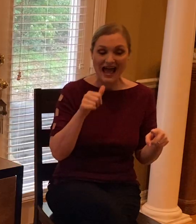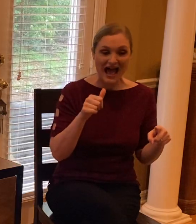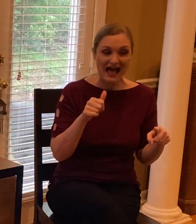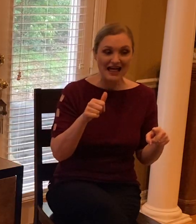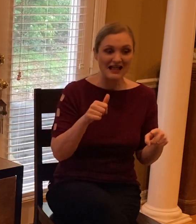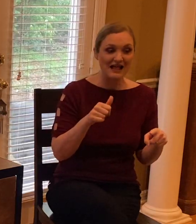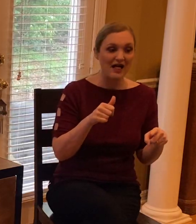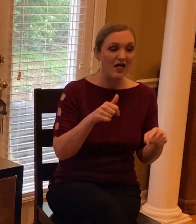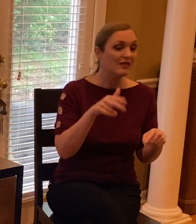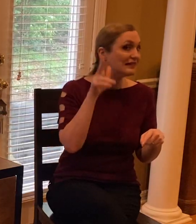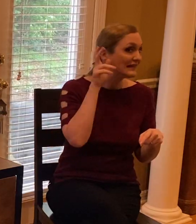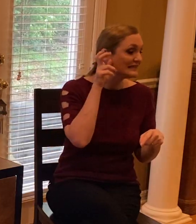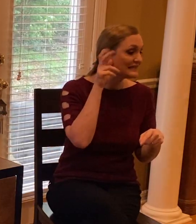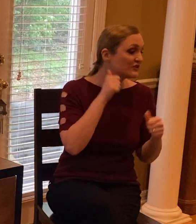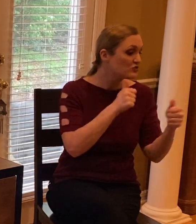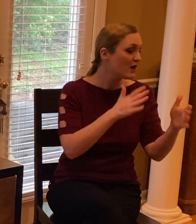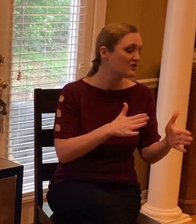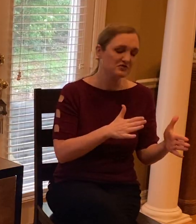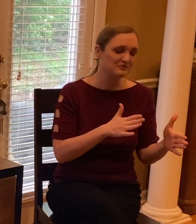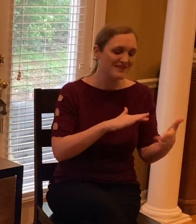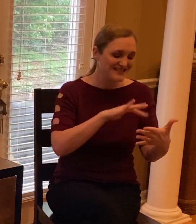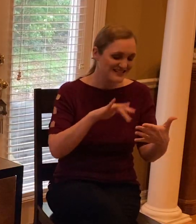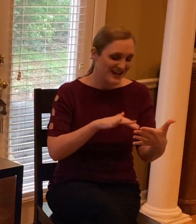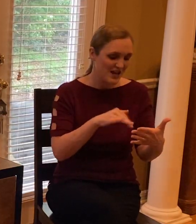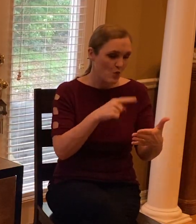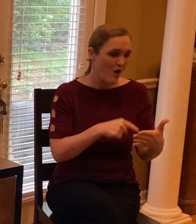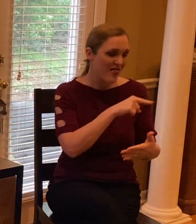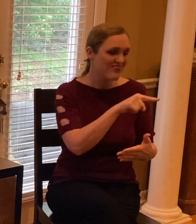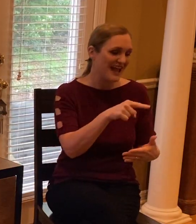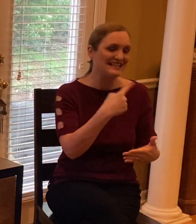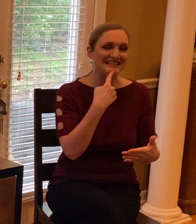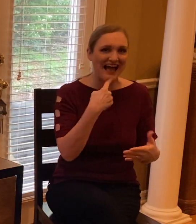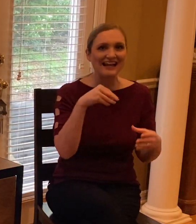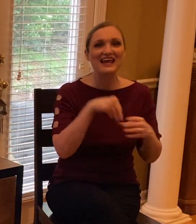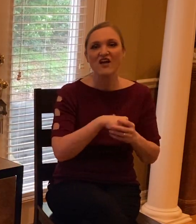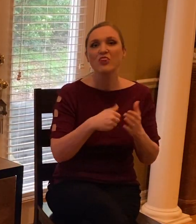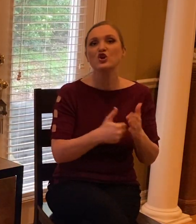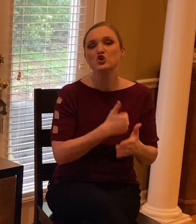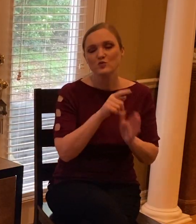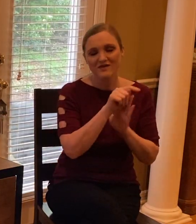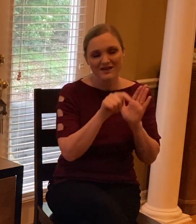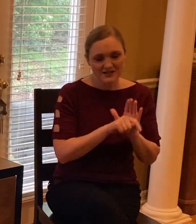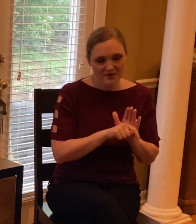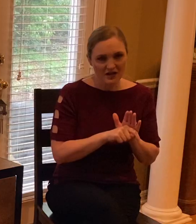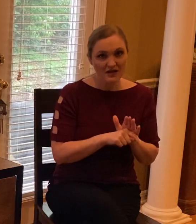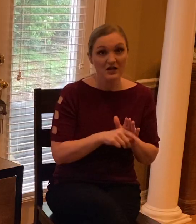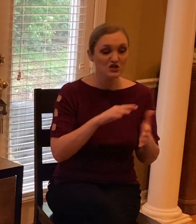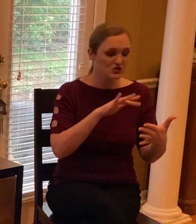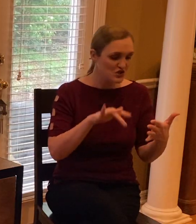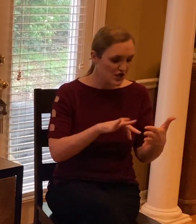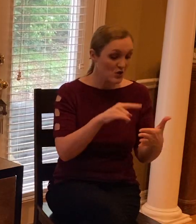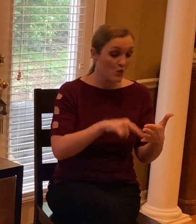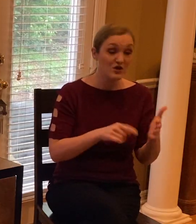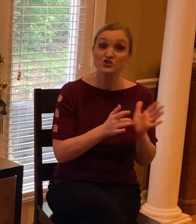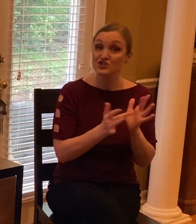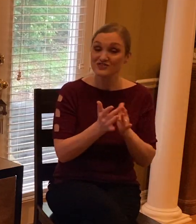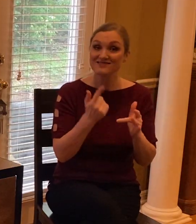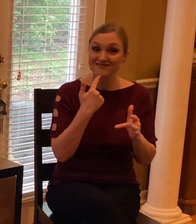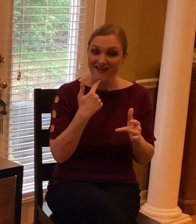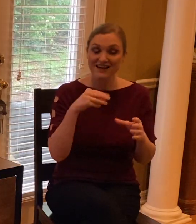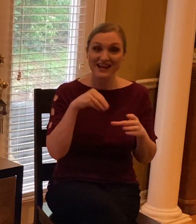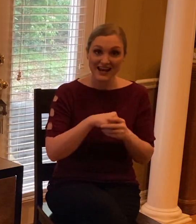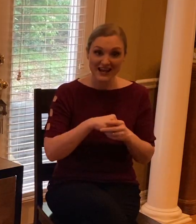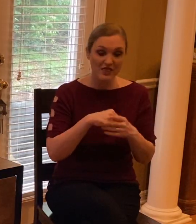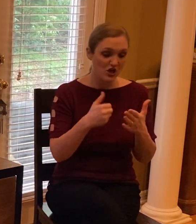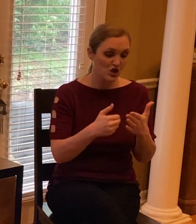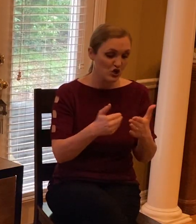to the apostles verbally, let's study what they had to say through our New Testaments. Let's study what Jesus had to say through our New Testaments, knowing